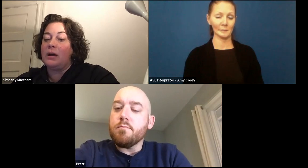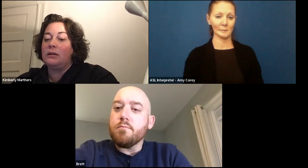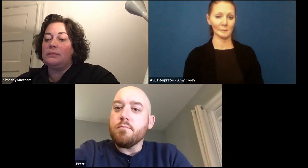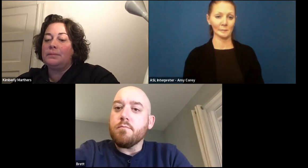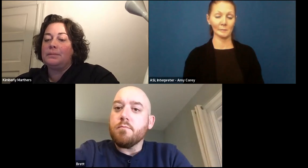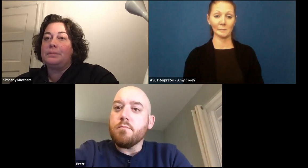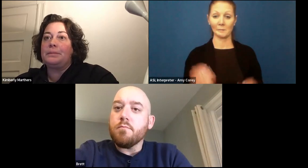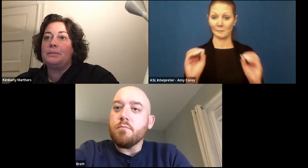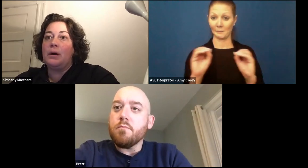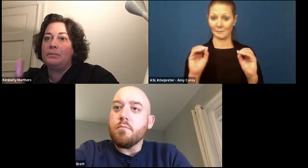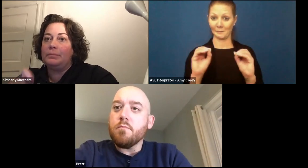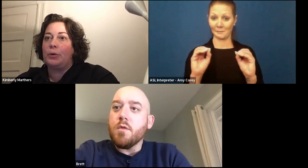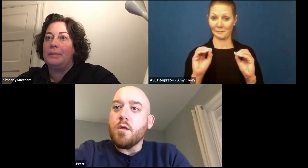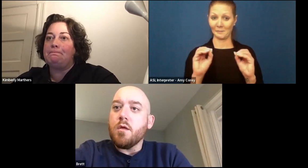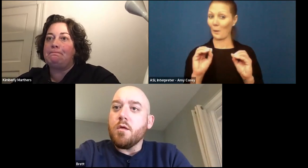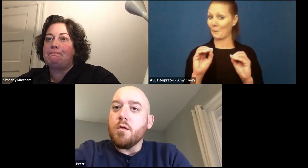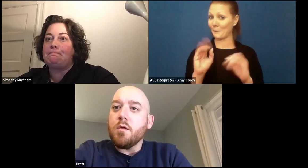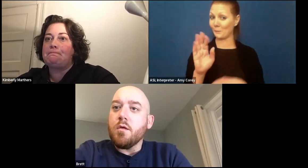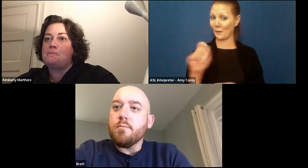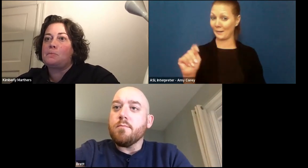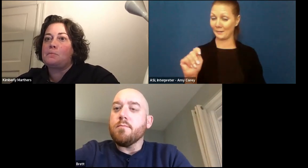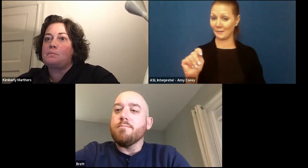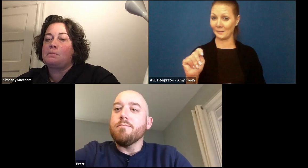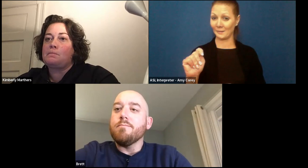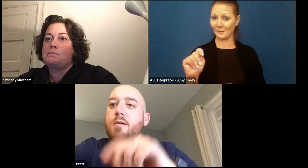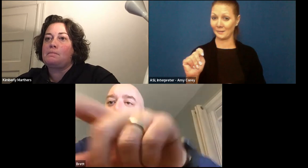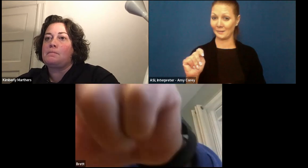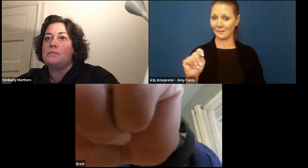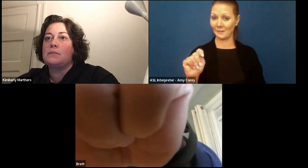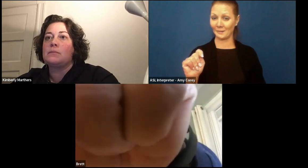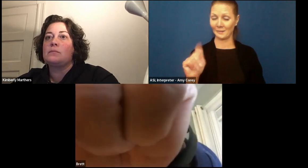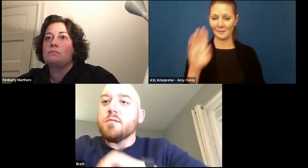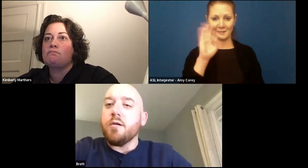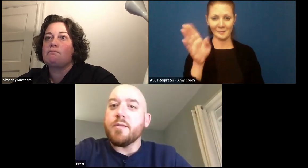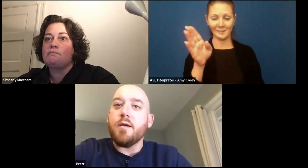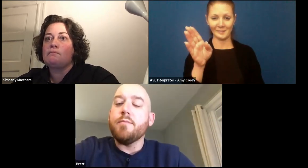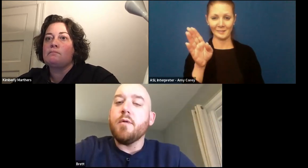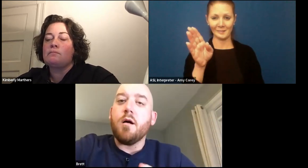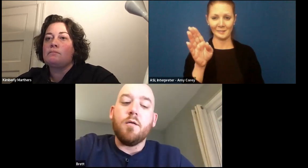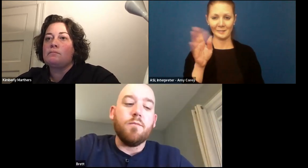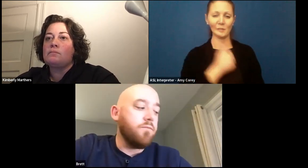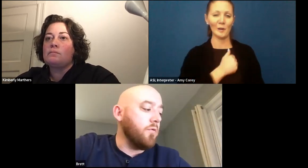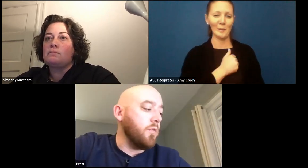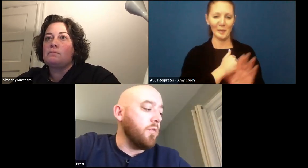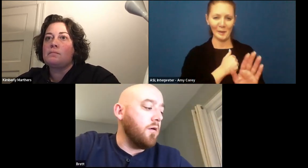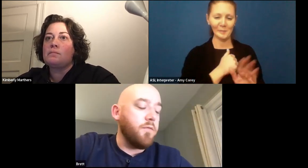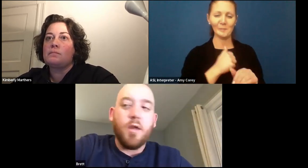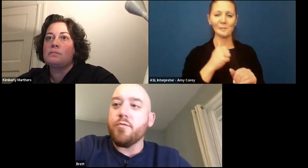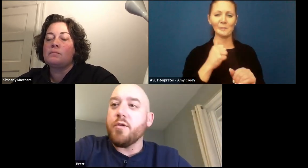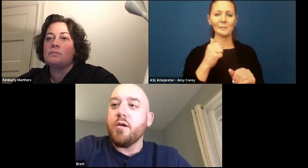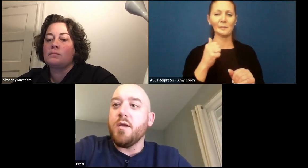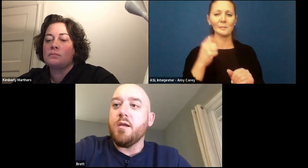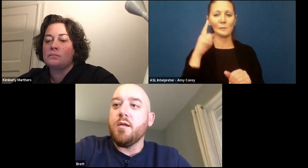If not, oh, Brett. Hey, sorry about that. For